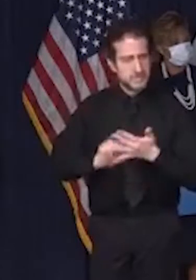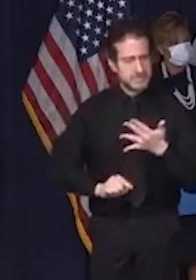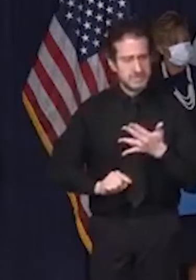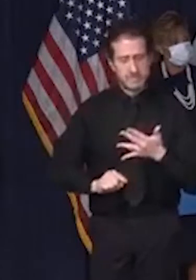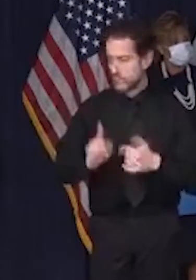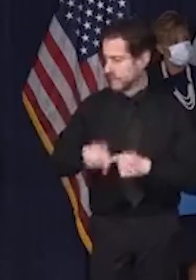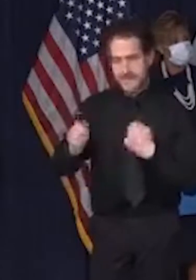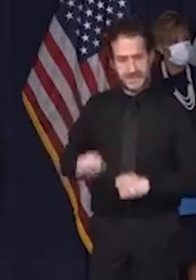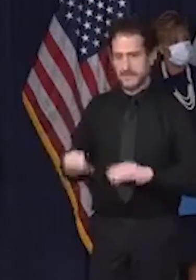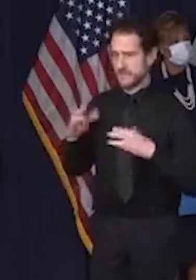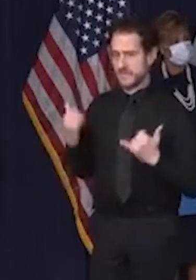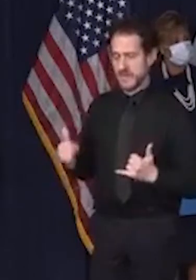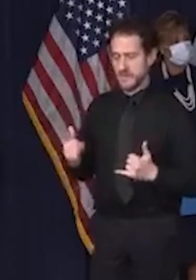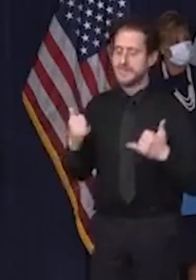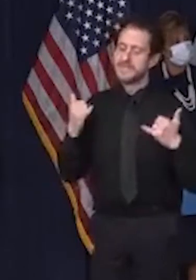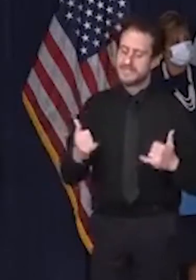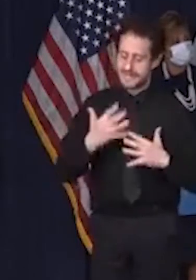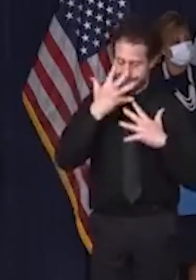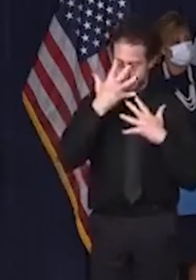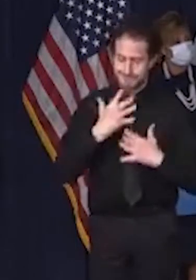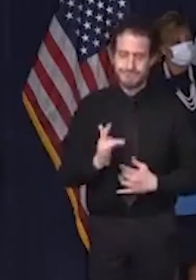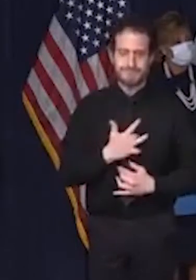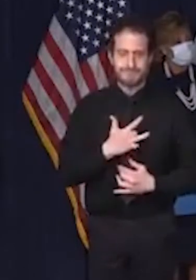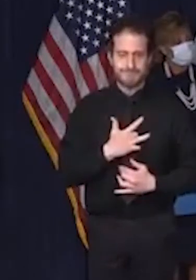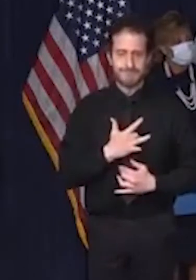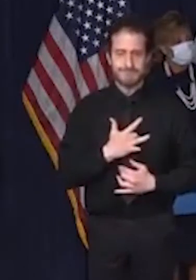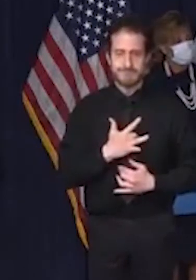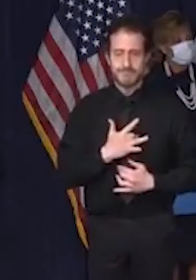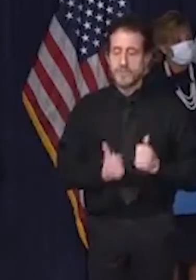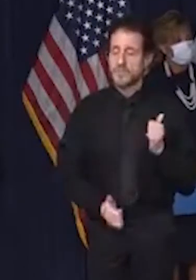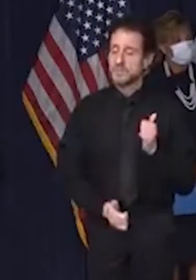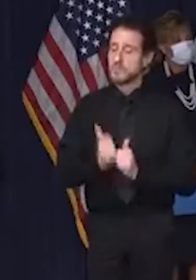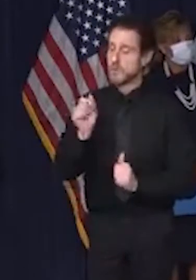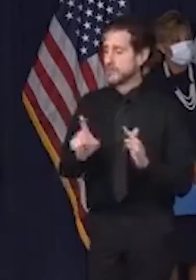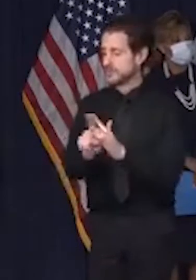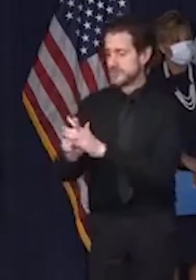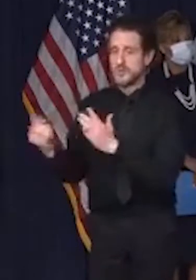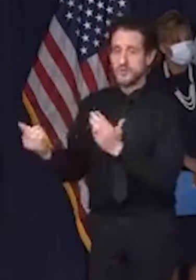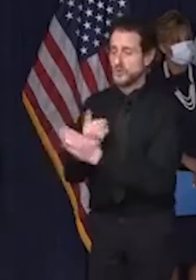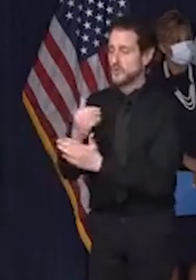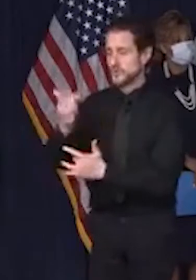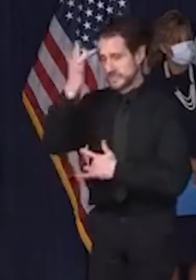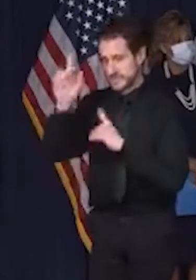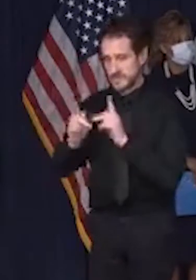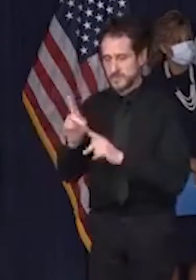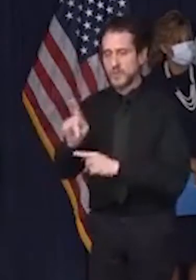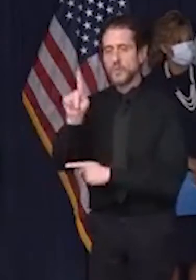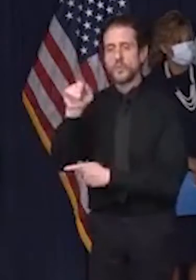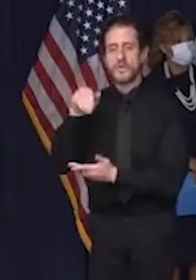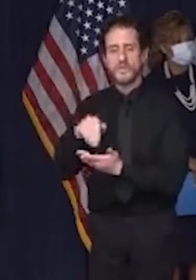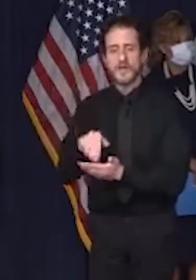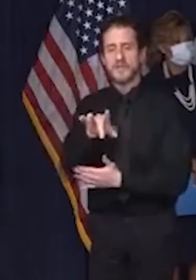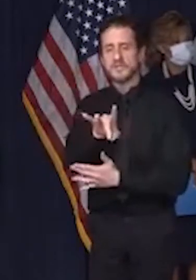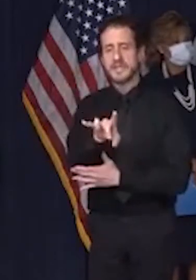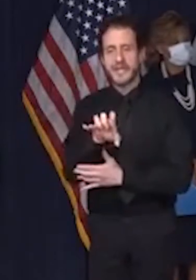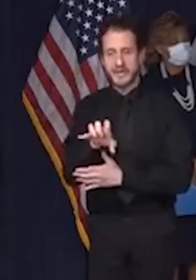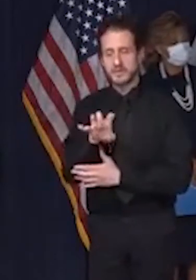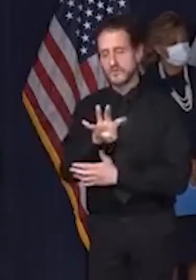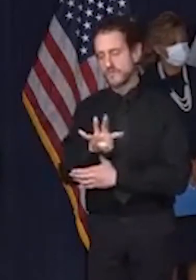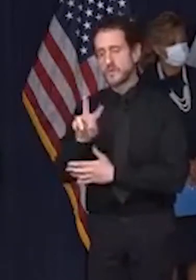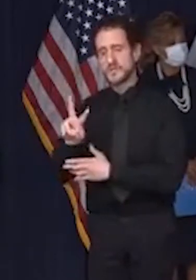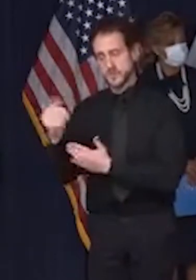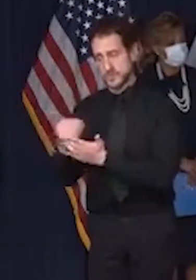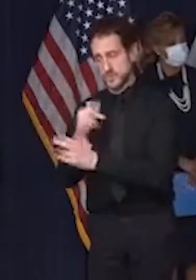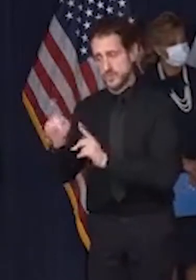Today, unfortunately, I announce our largest number of new cases in a single day at 1,842 new